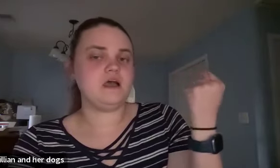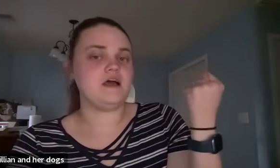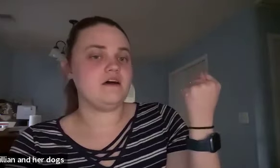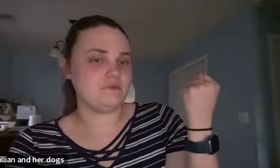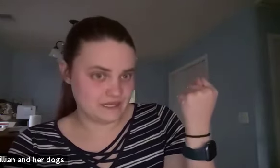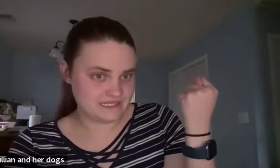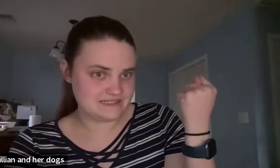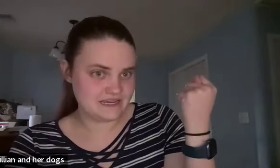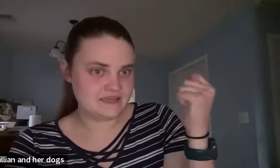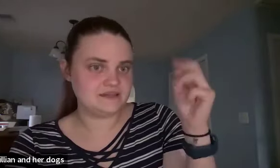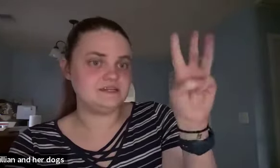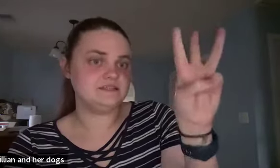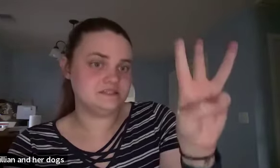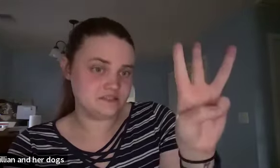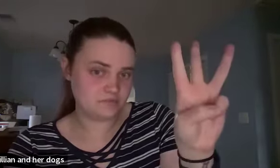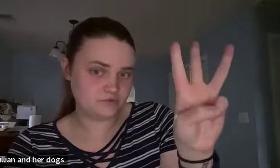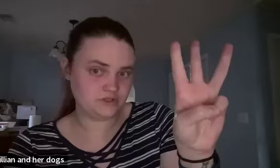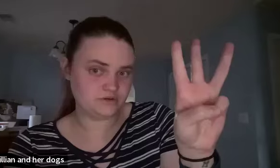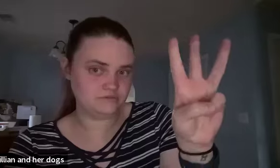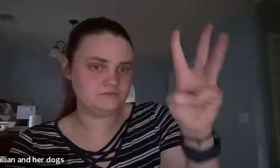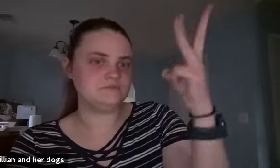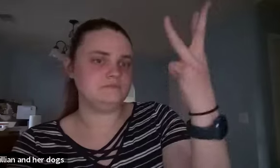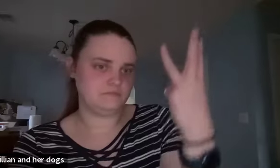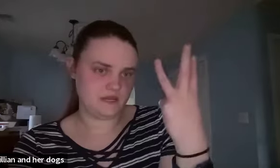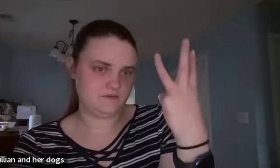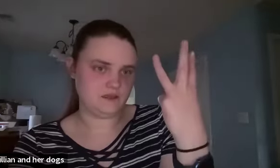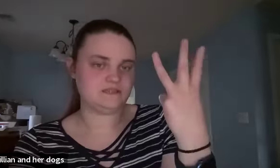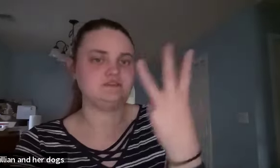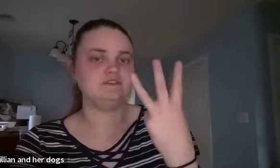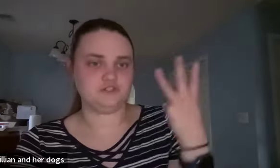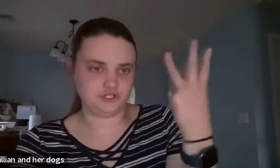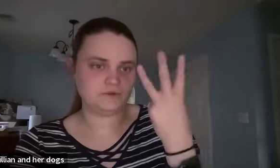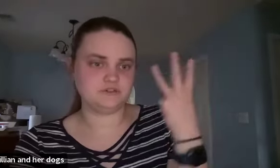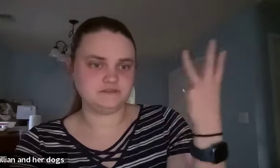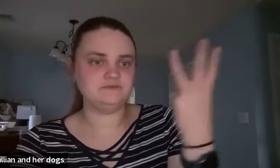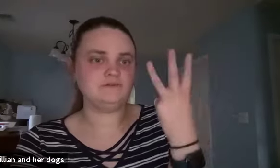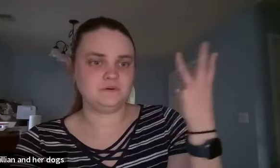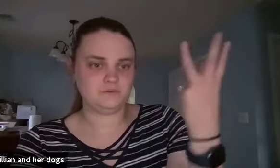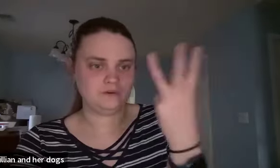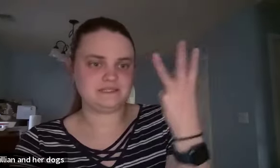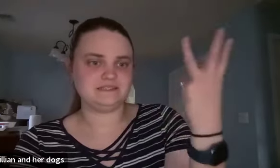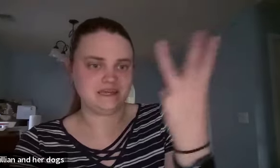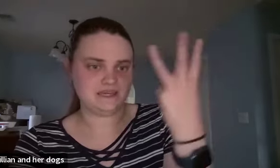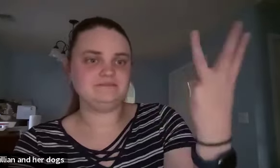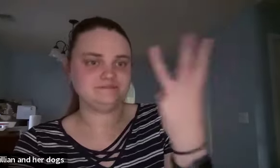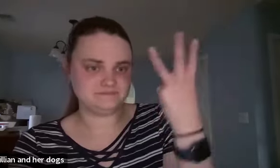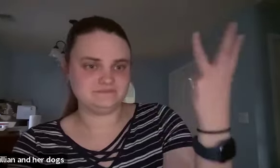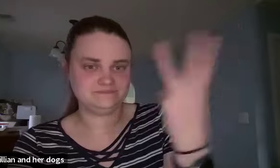we'll have Wednesday, W, back of your hand, circular motion, Wednesday.